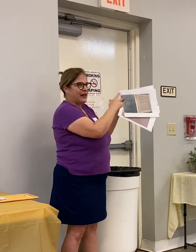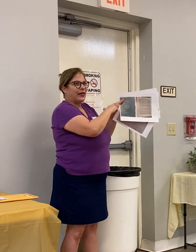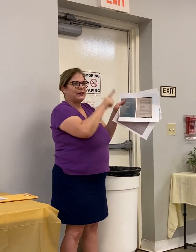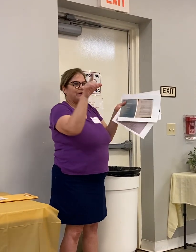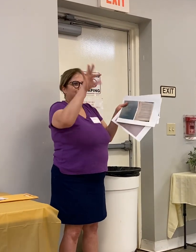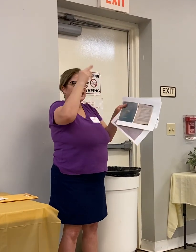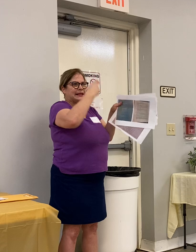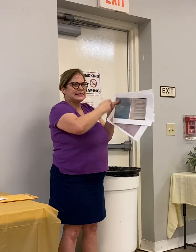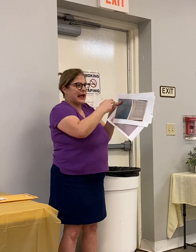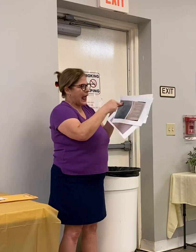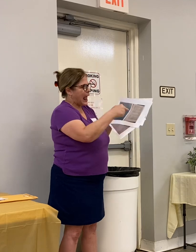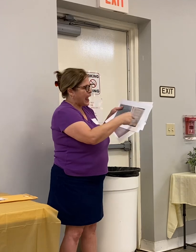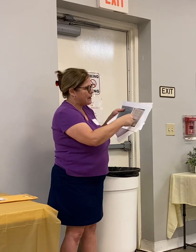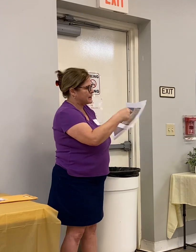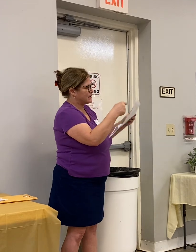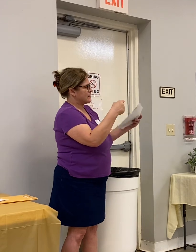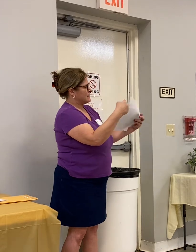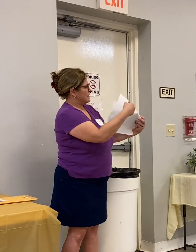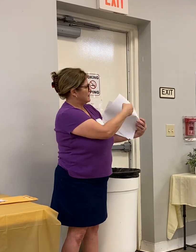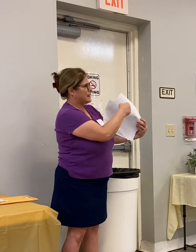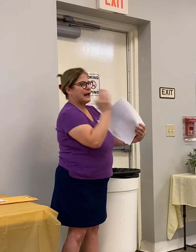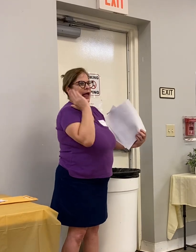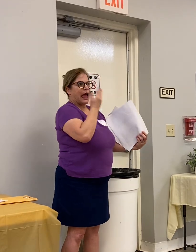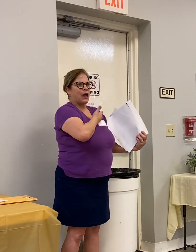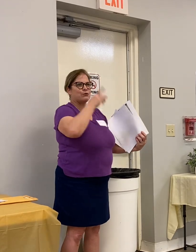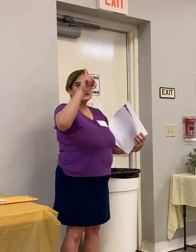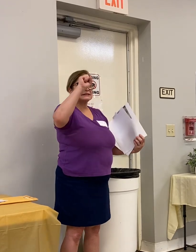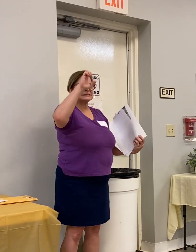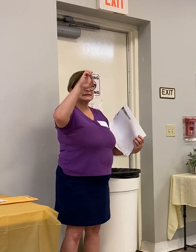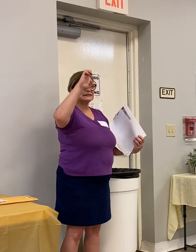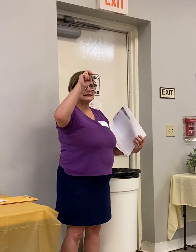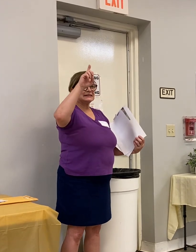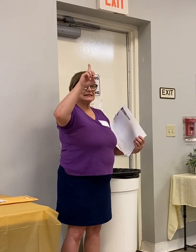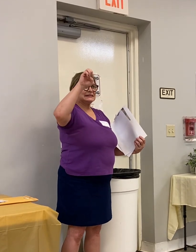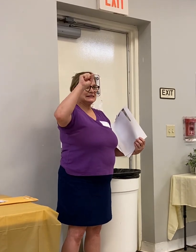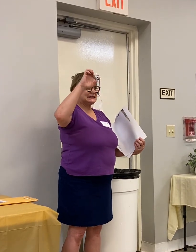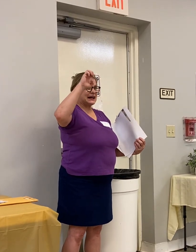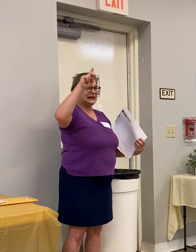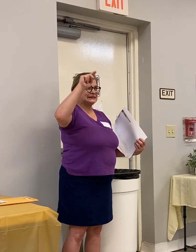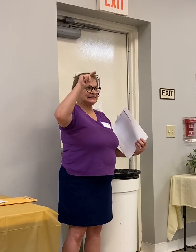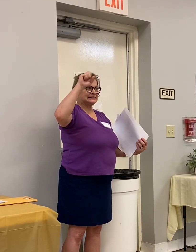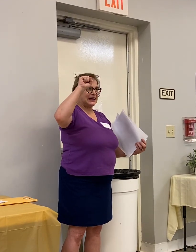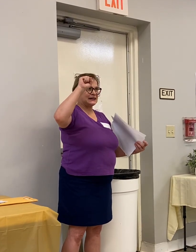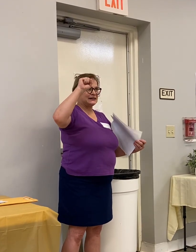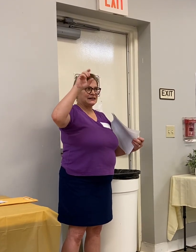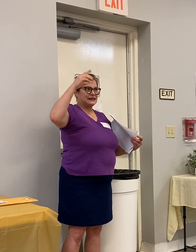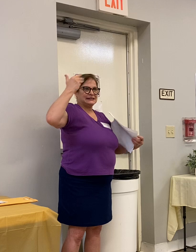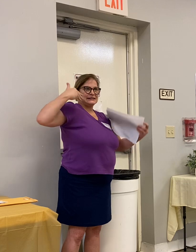but it has all the different families that were there. And it's of our